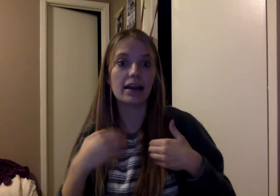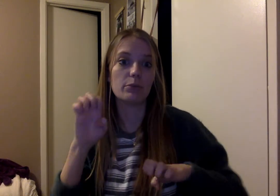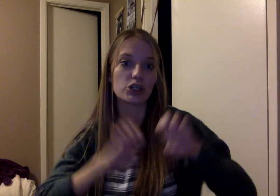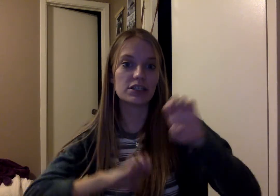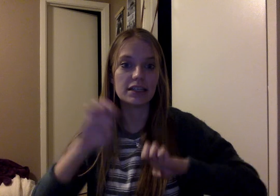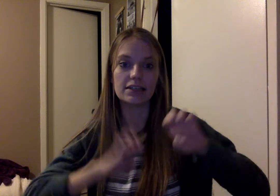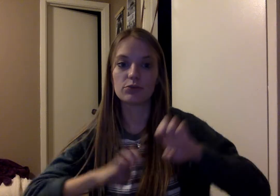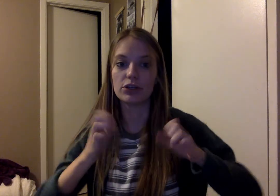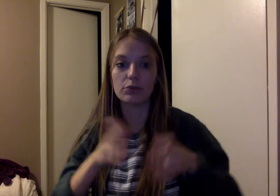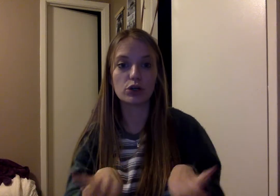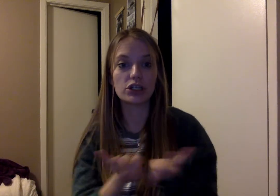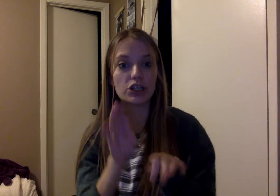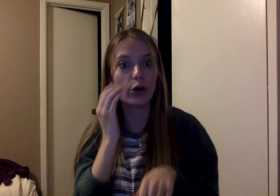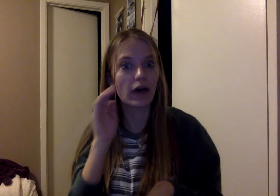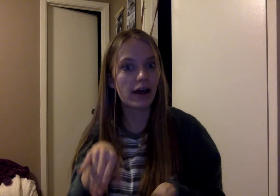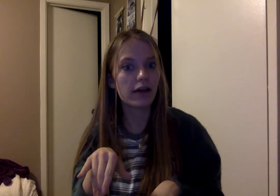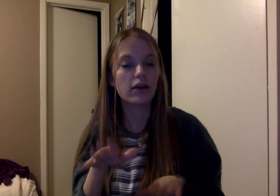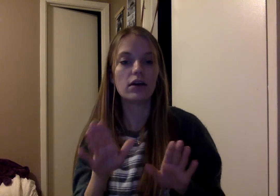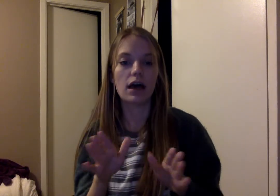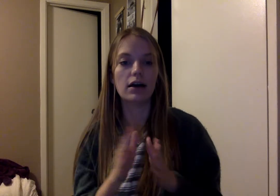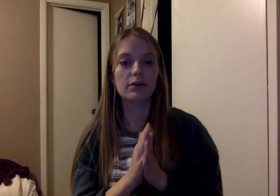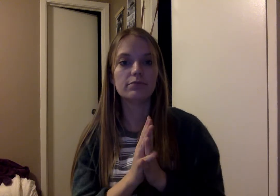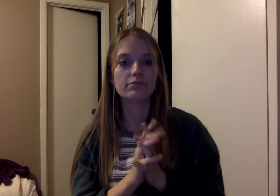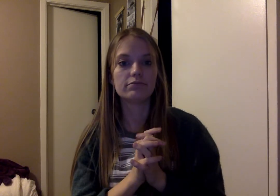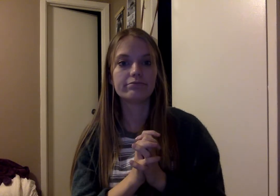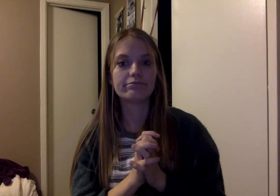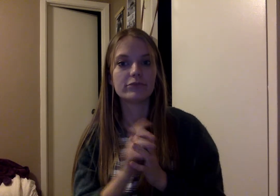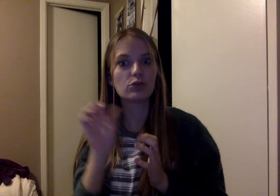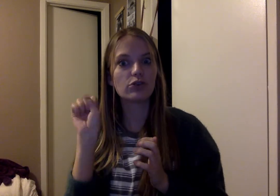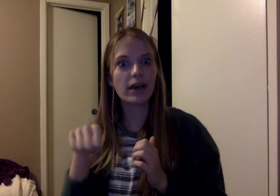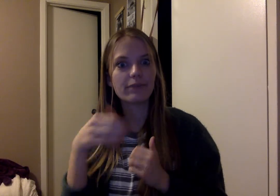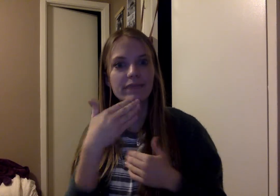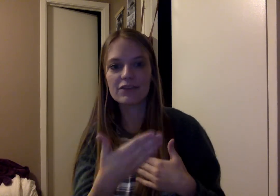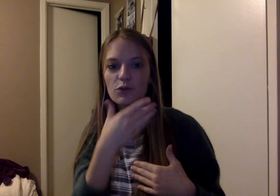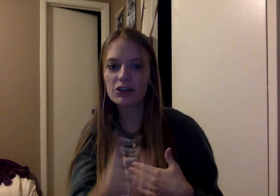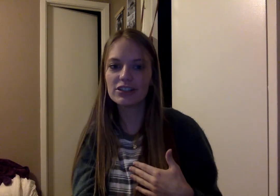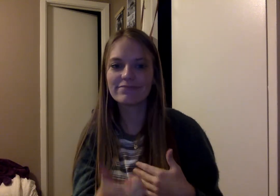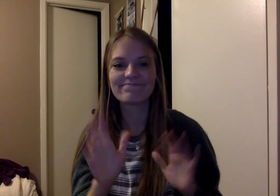an emergency. It's really important to know that. So yeah, thanks for watching.